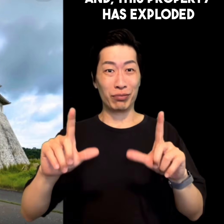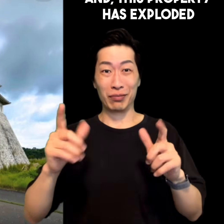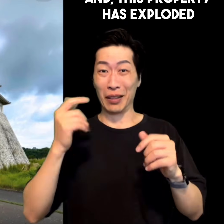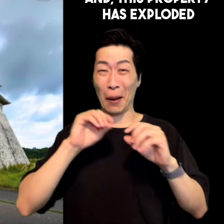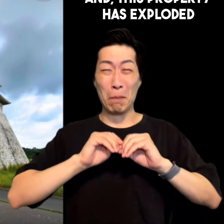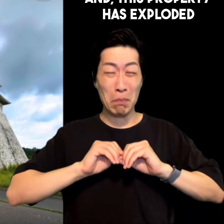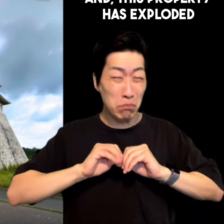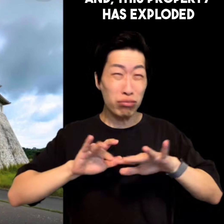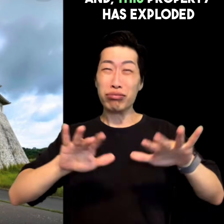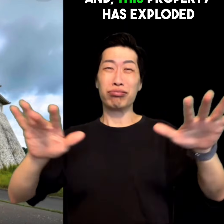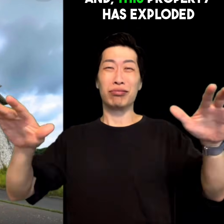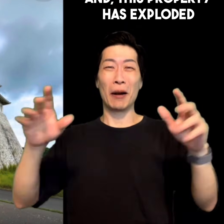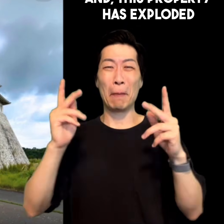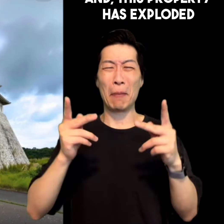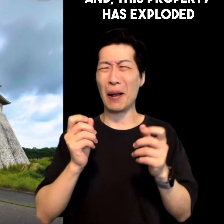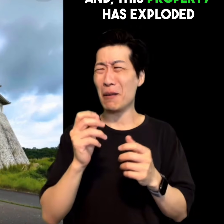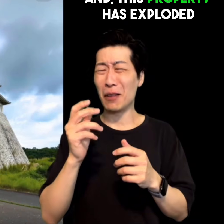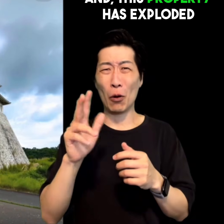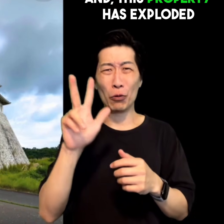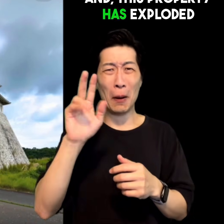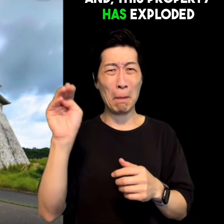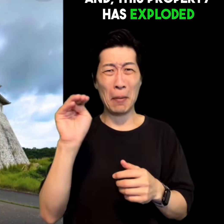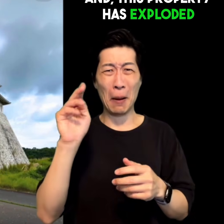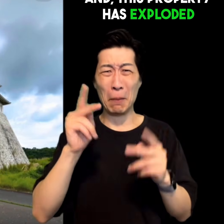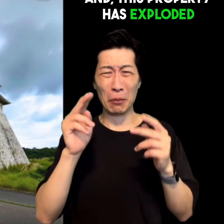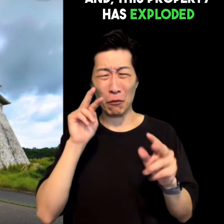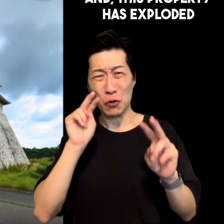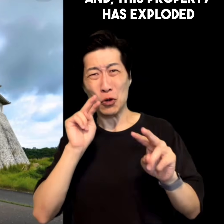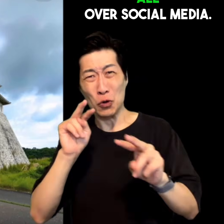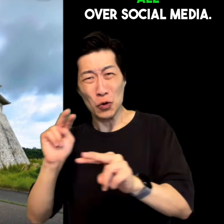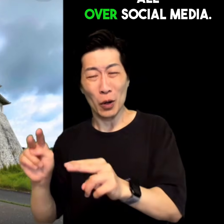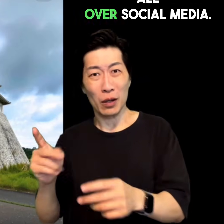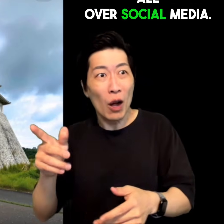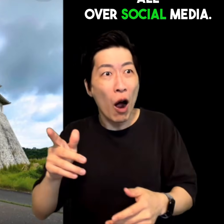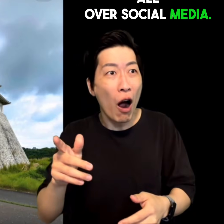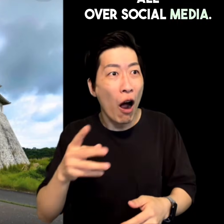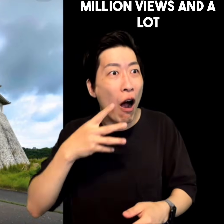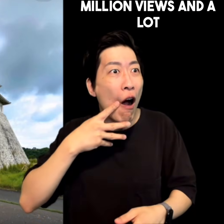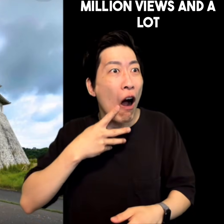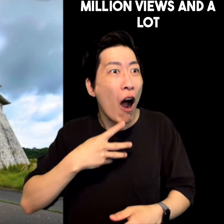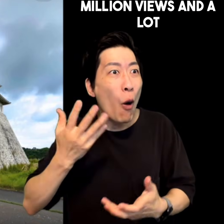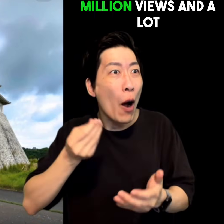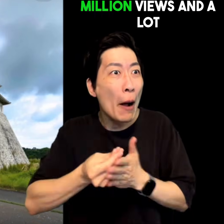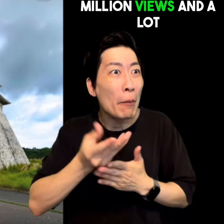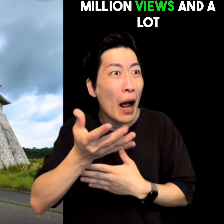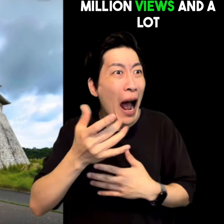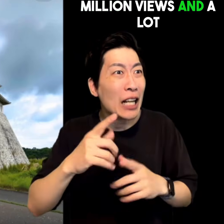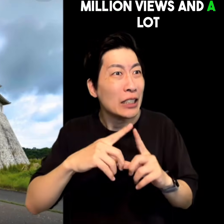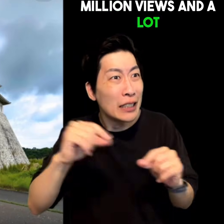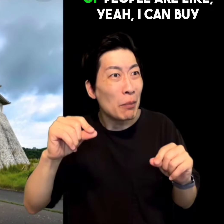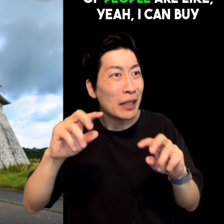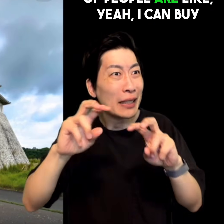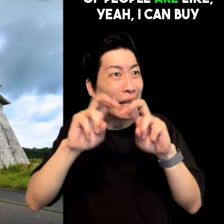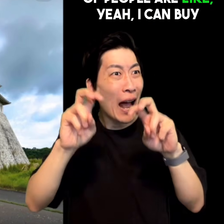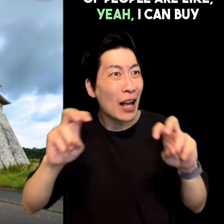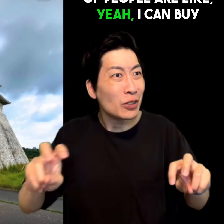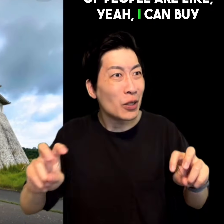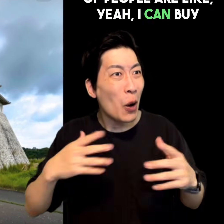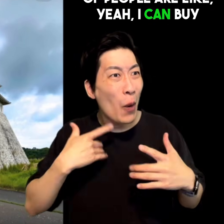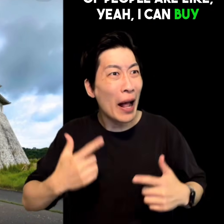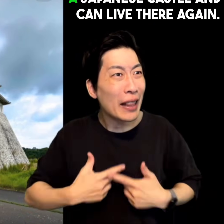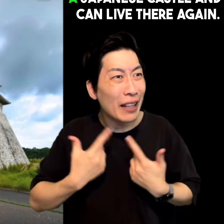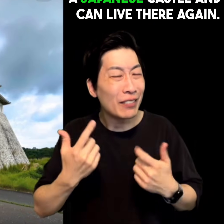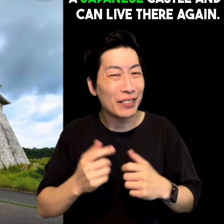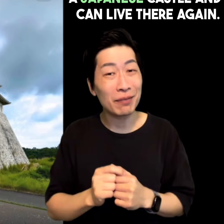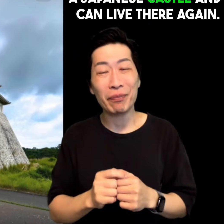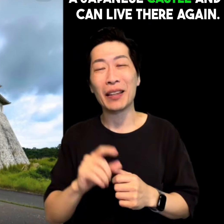And this property has exploded all over social media. I think there's 3 million views, and a lot of people are like, yeah, I